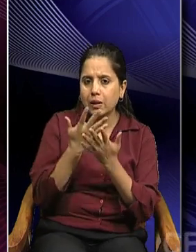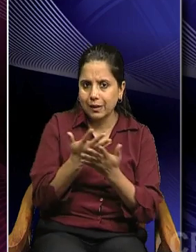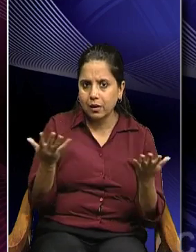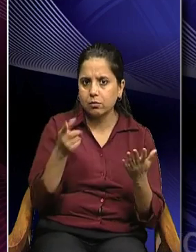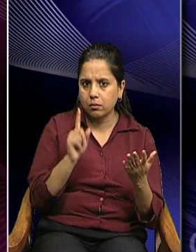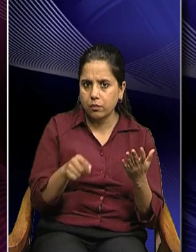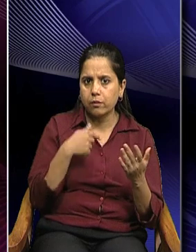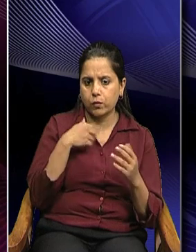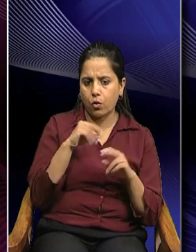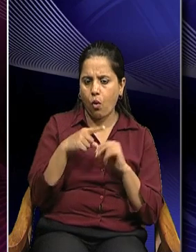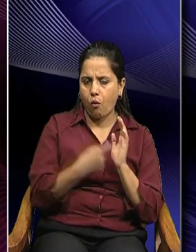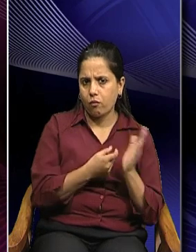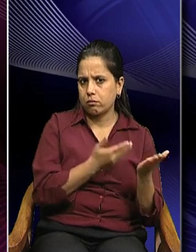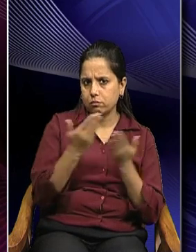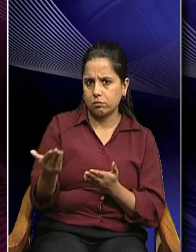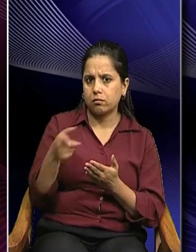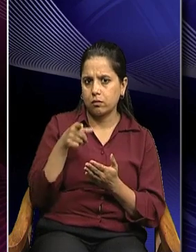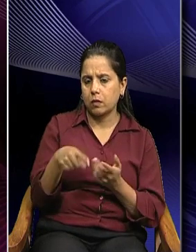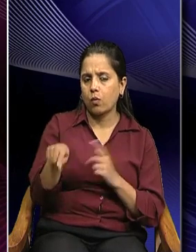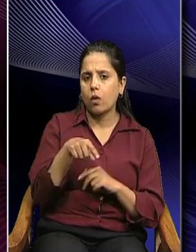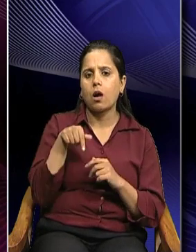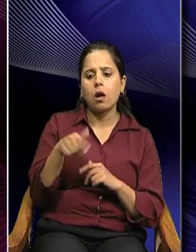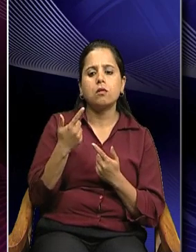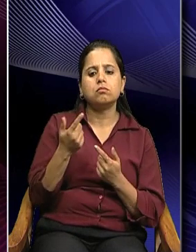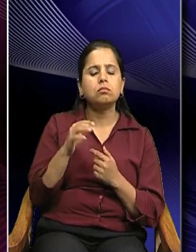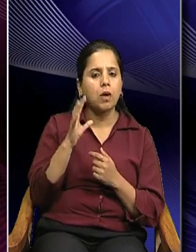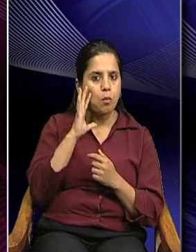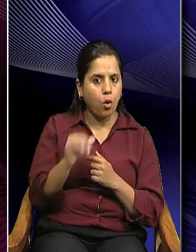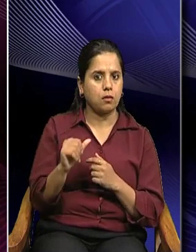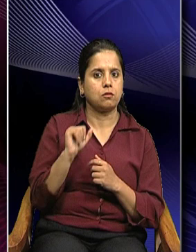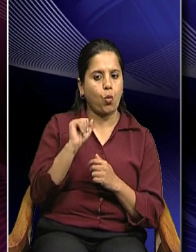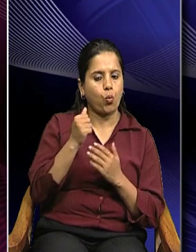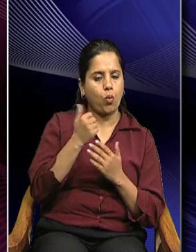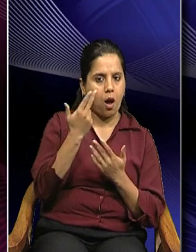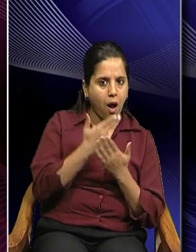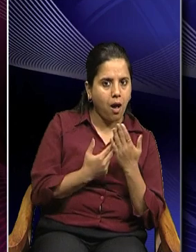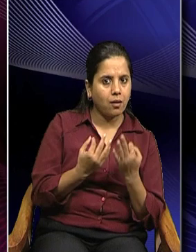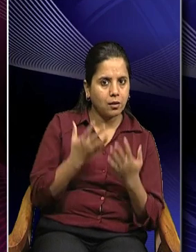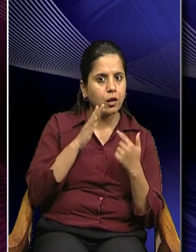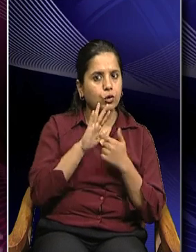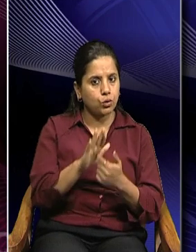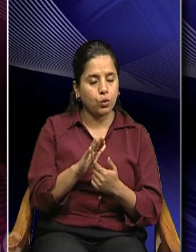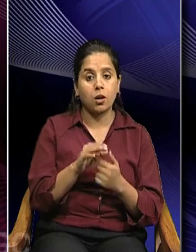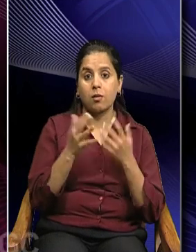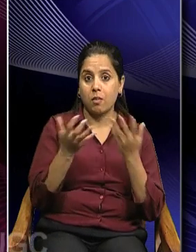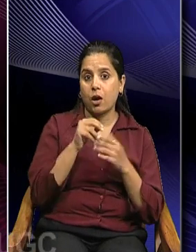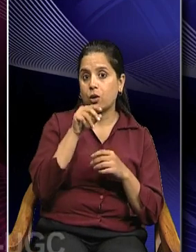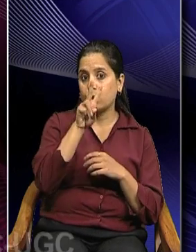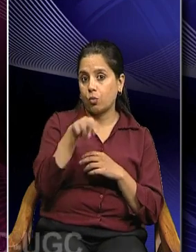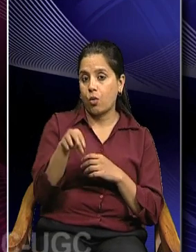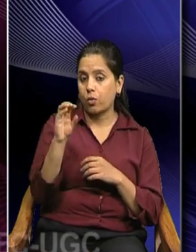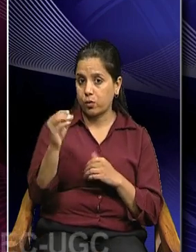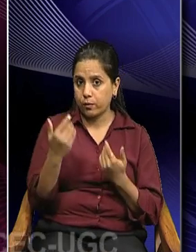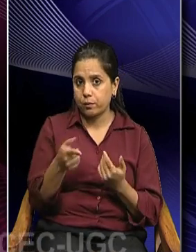a significant manner, in an artistic manner. So that was the first point. Marketing 2.0, actually it